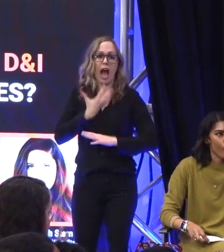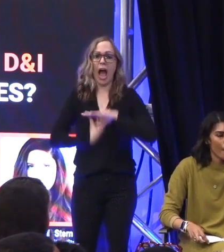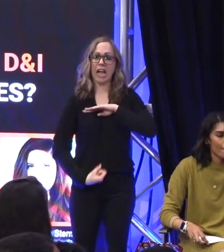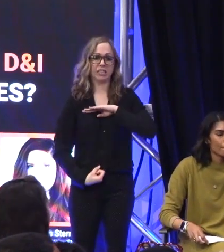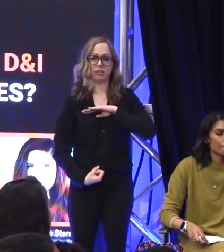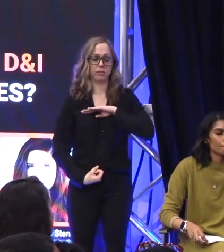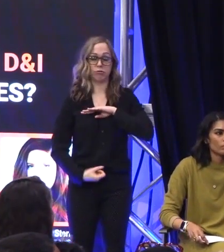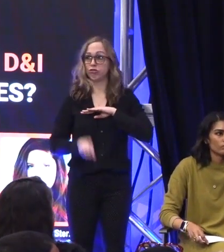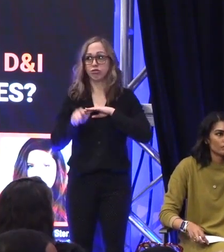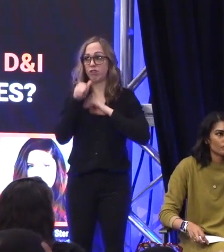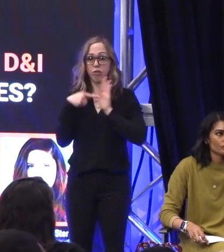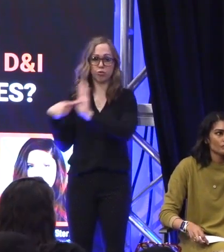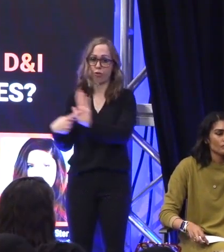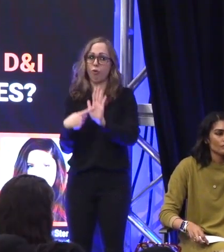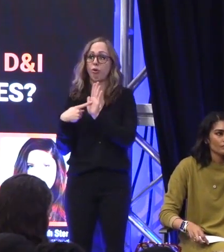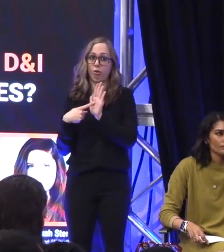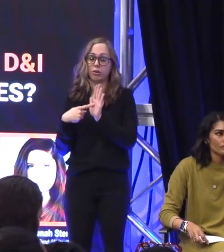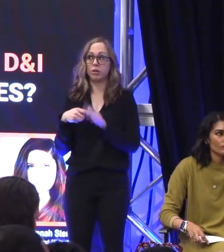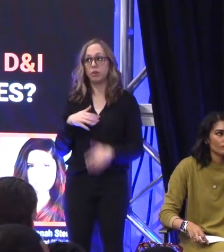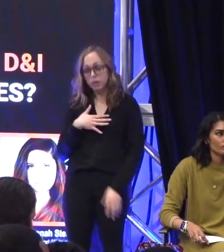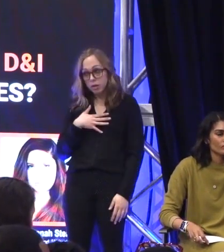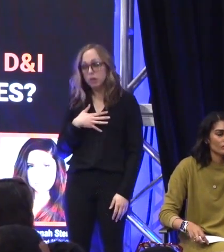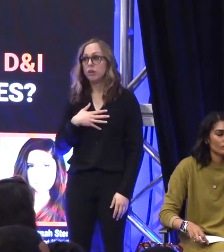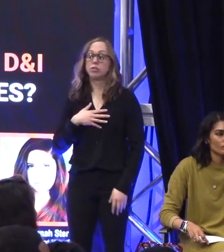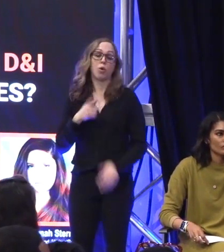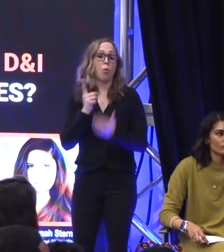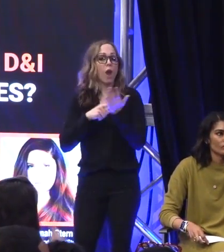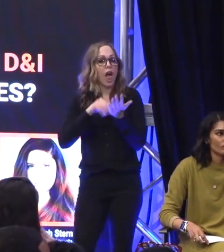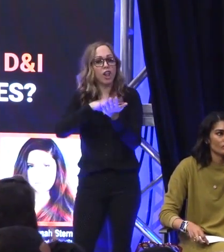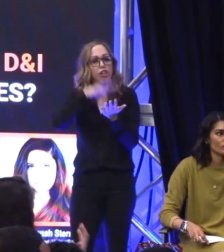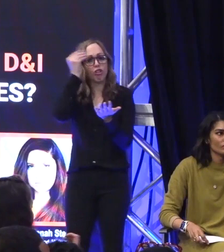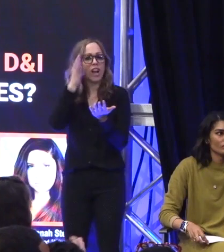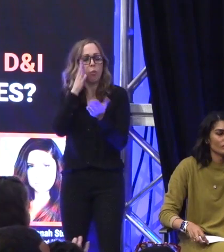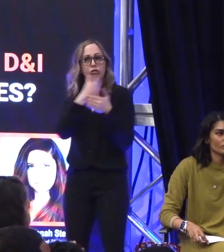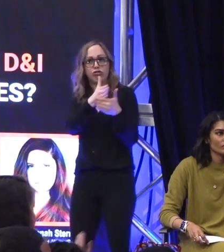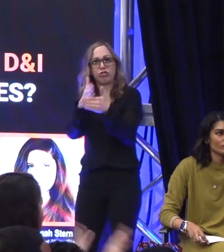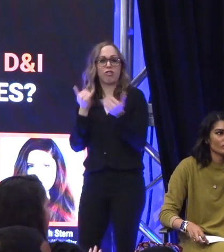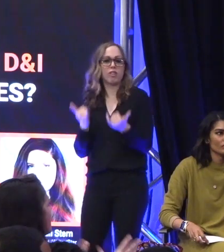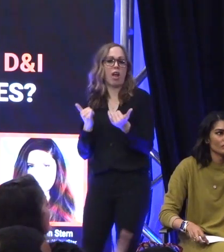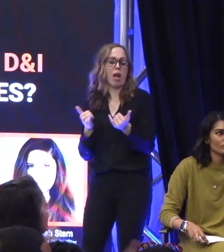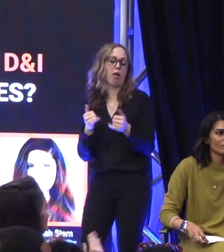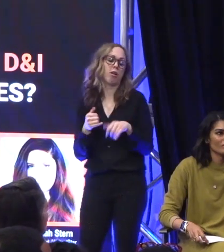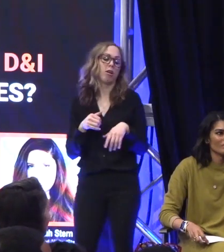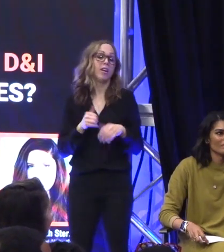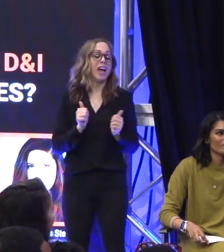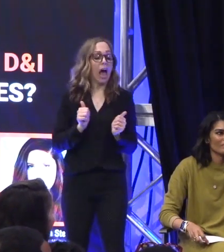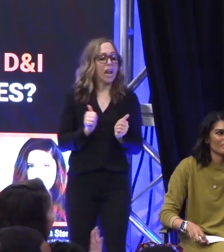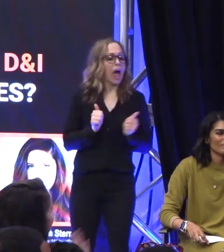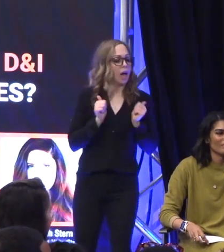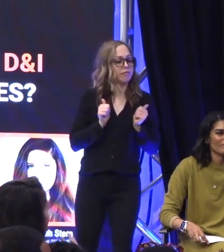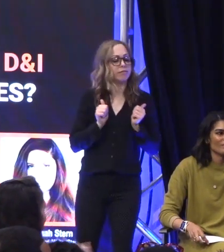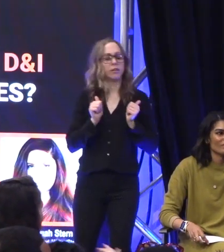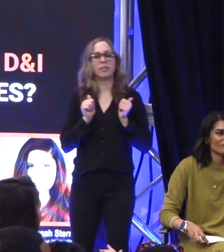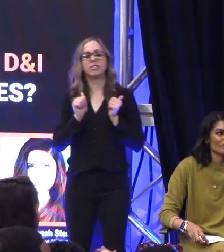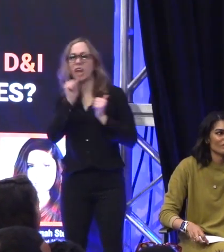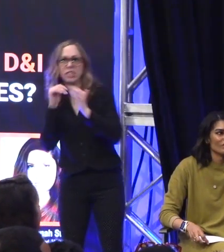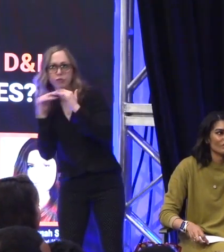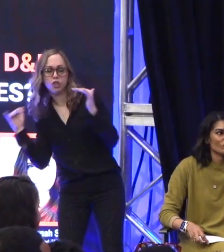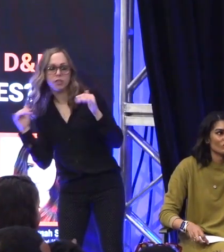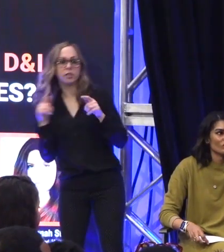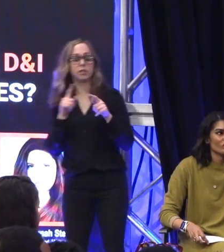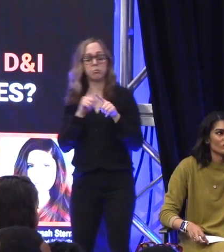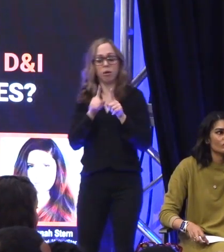up. Okay? So the thing that I learned that I want to just impart on you, which maybe is more life than diversity, is that I have to